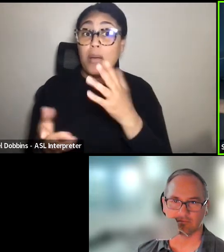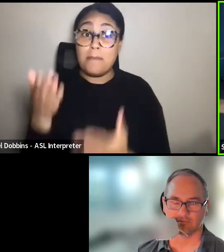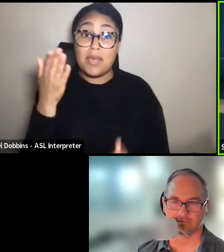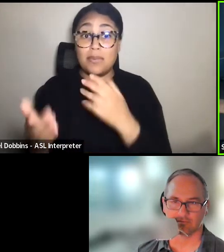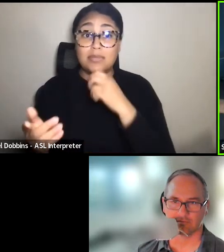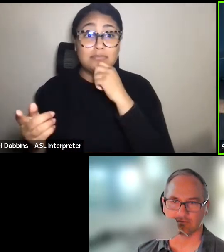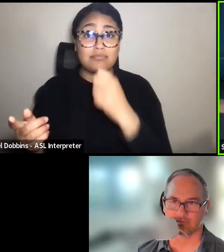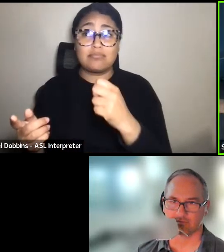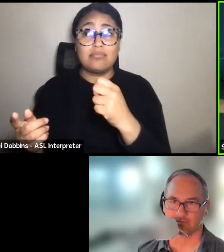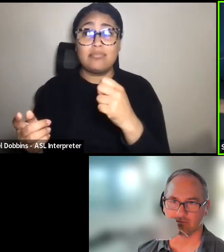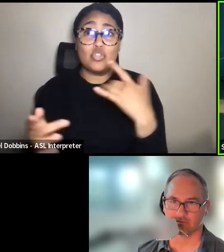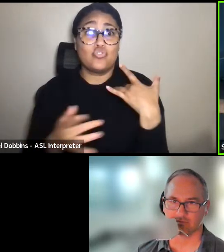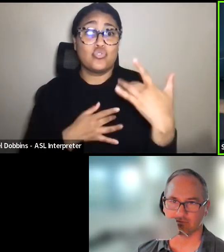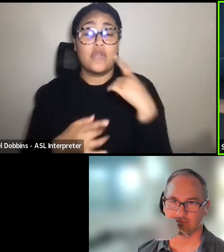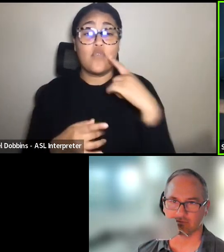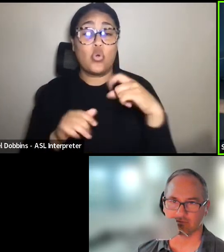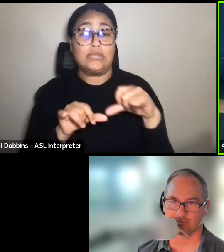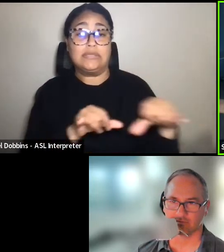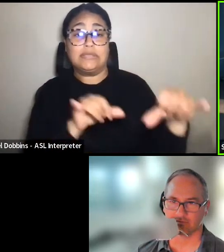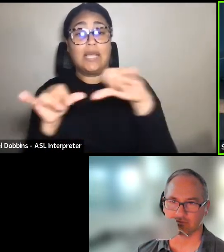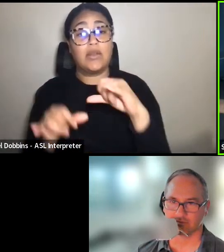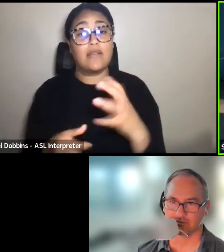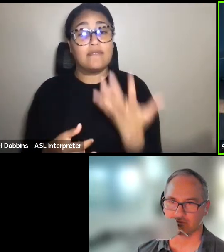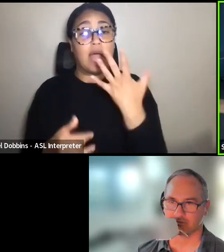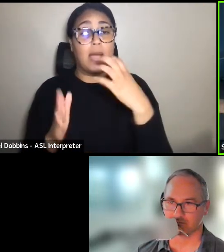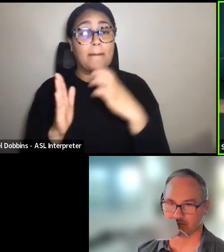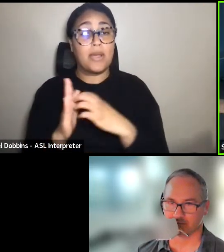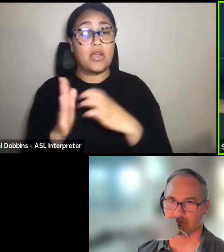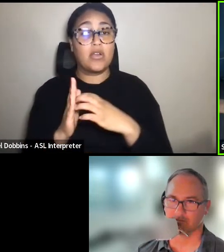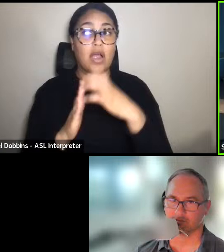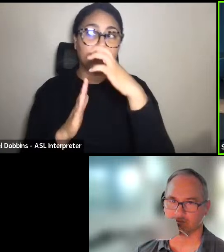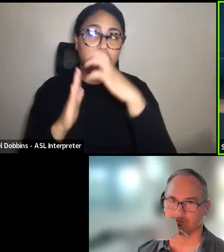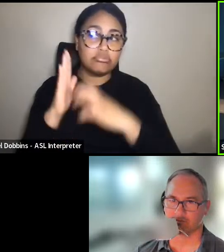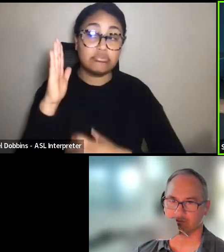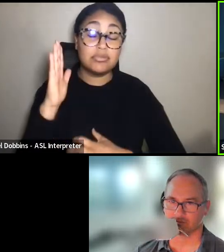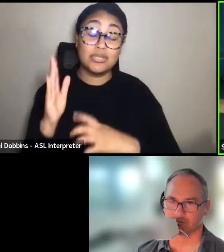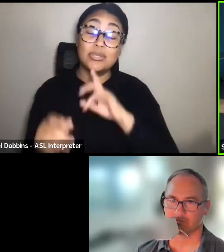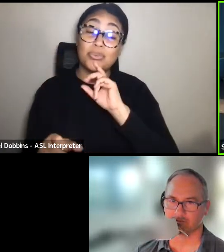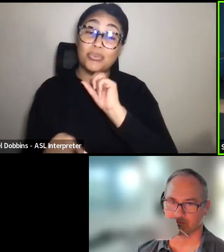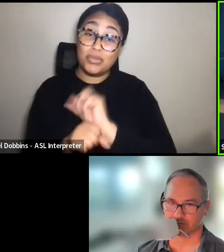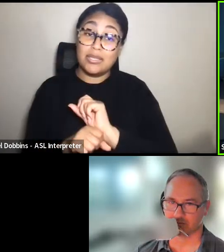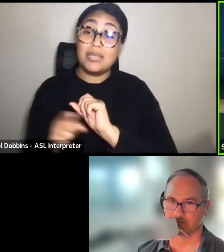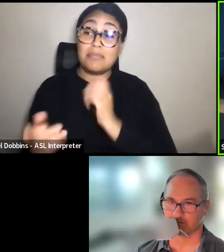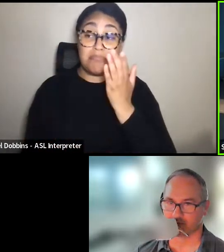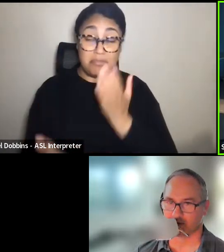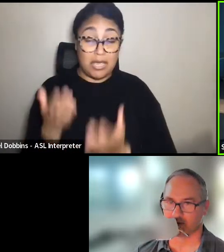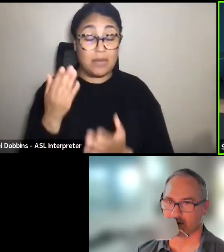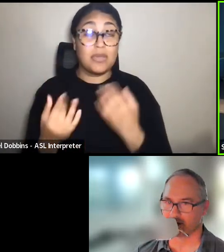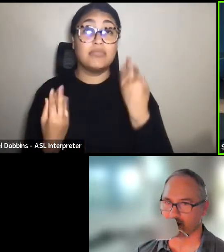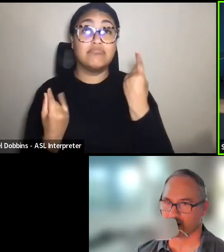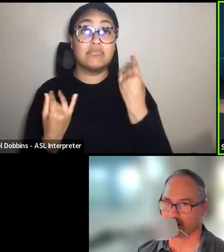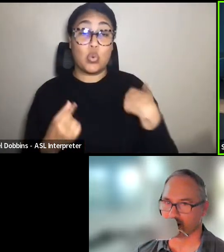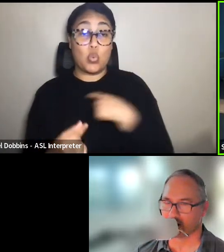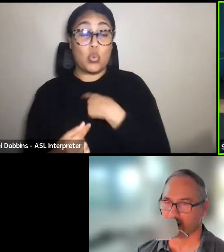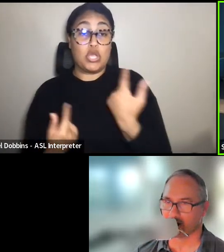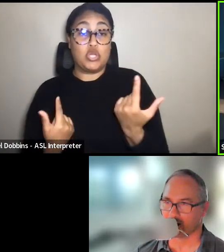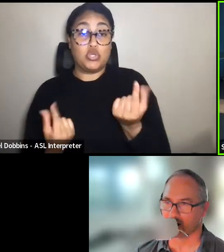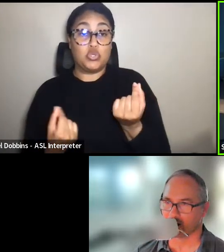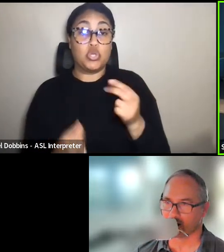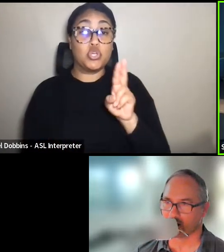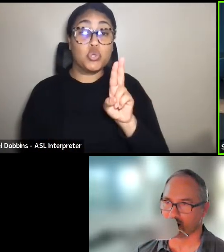even worry about the standard 5-paragraph essay. Maybe we need to rethink what we're doing. And that, if you think of